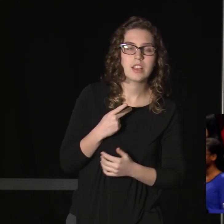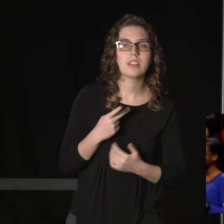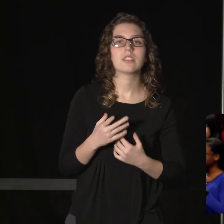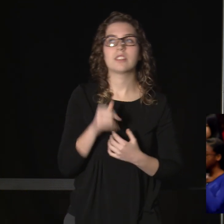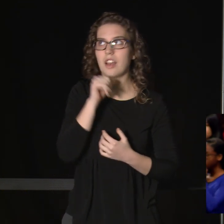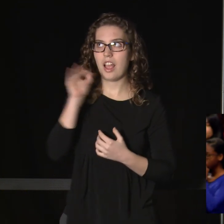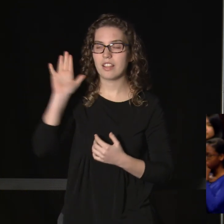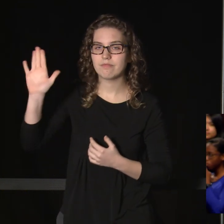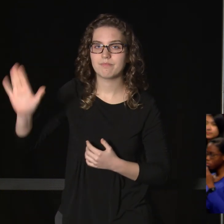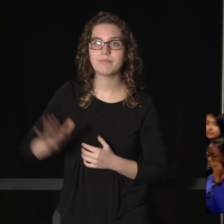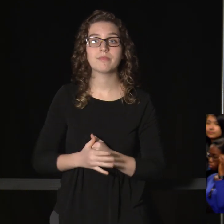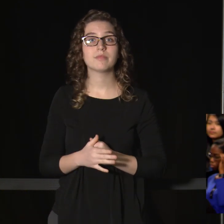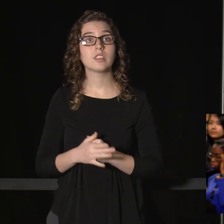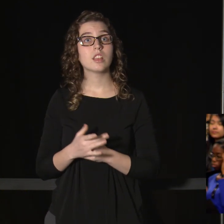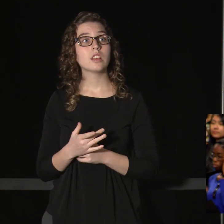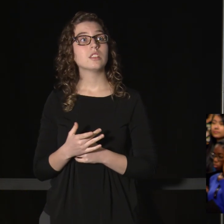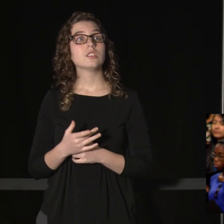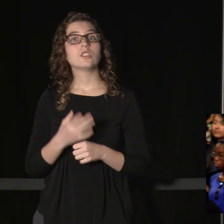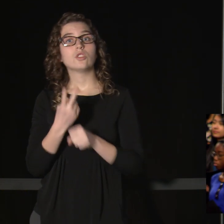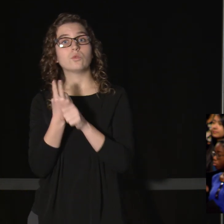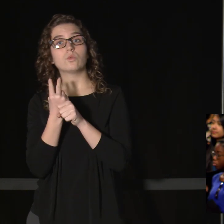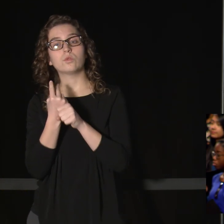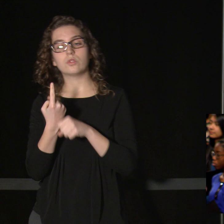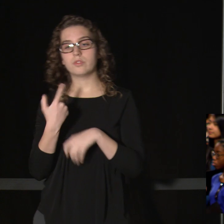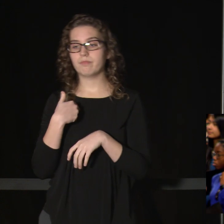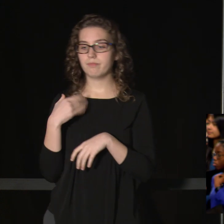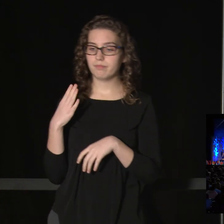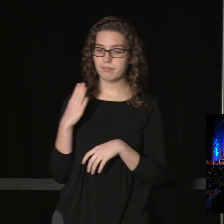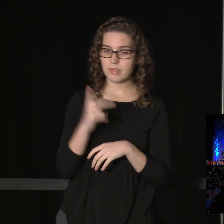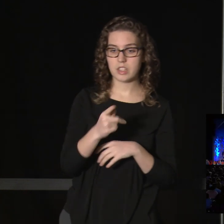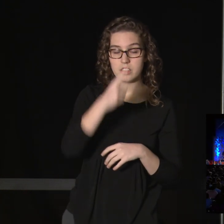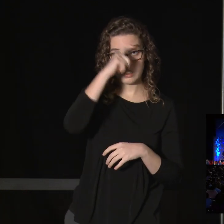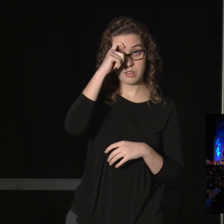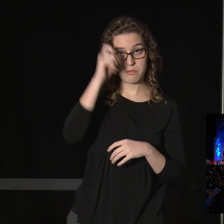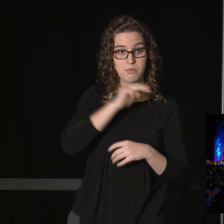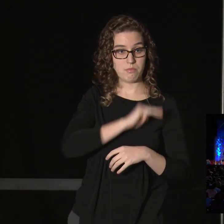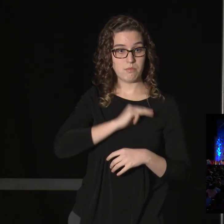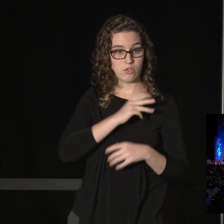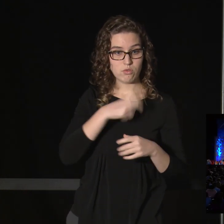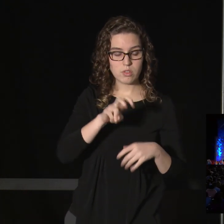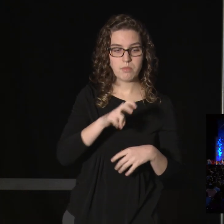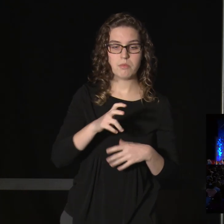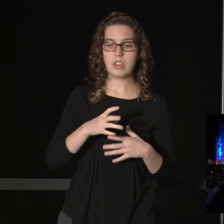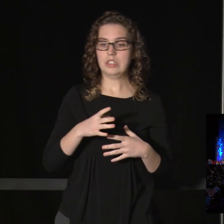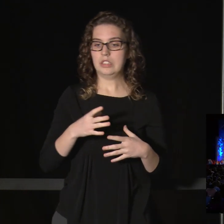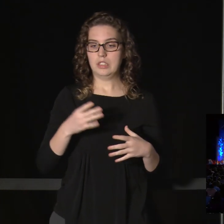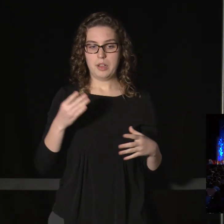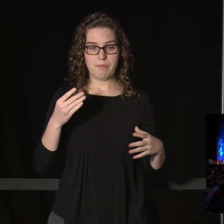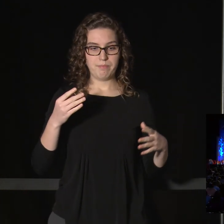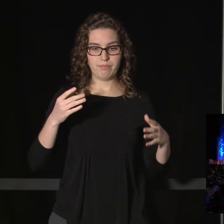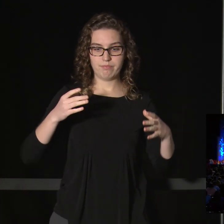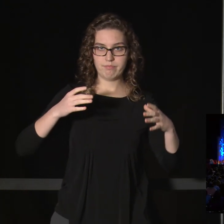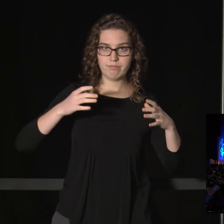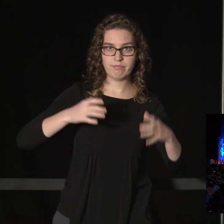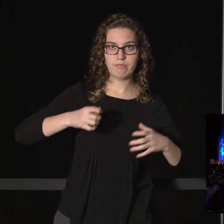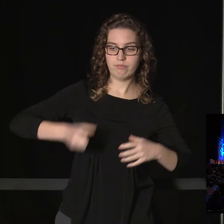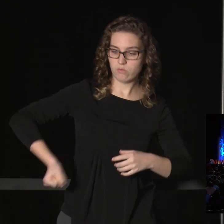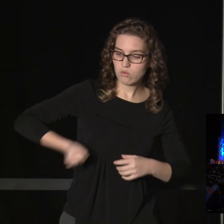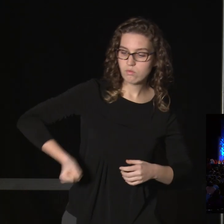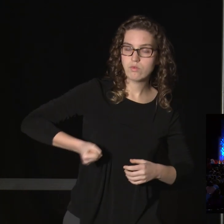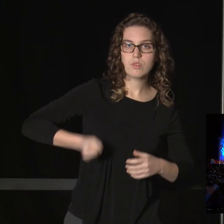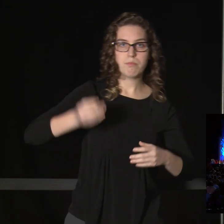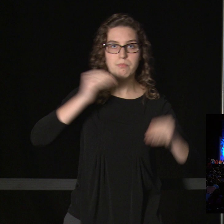trip, me and my two friends, all our luggage was stolen. Our big suitcases, our little suitcases, our backpacks,